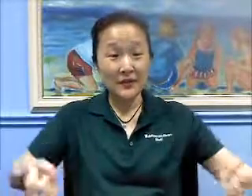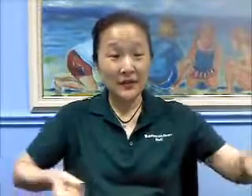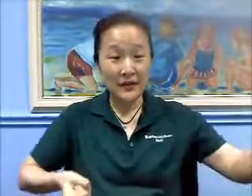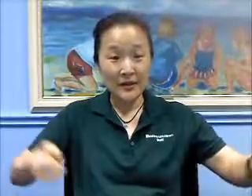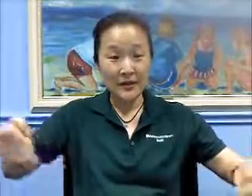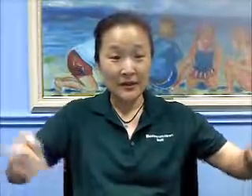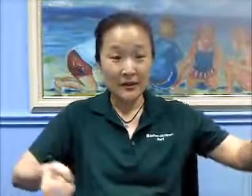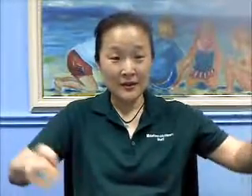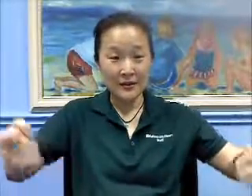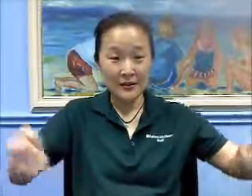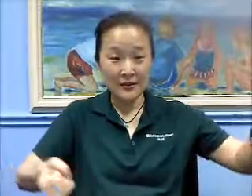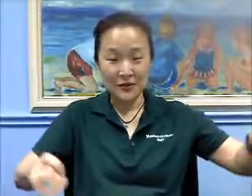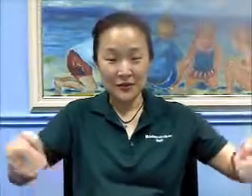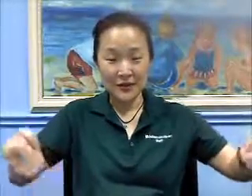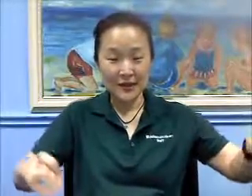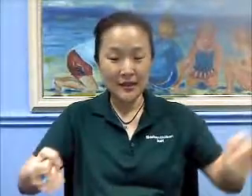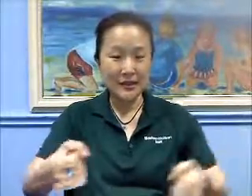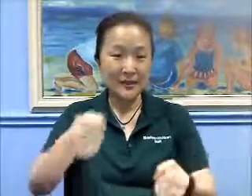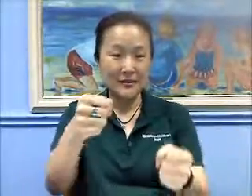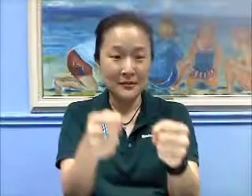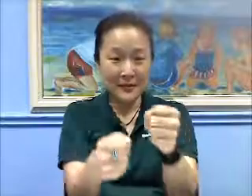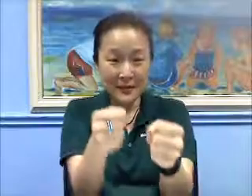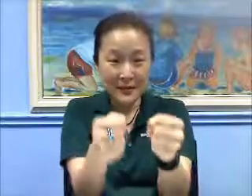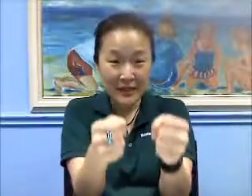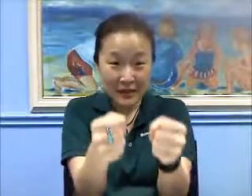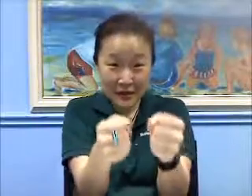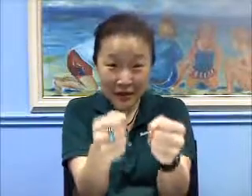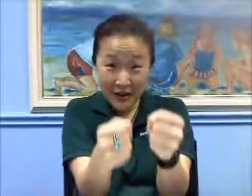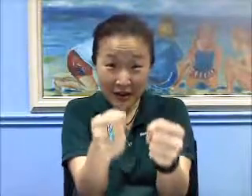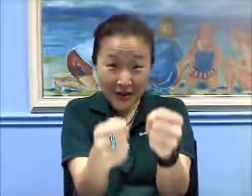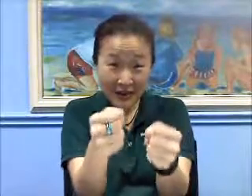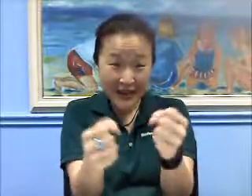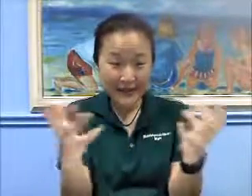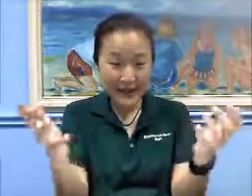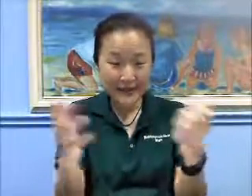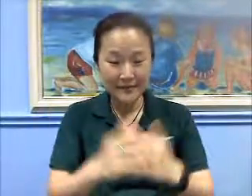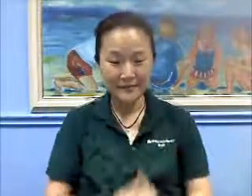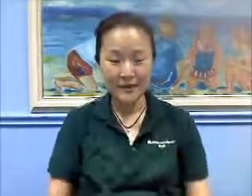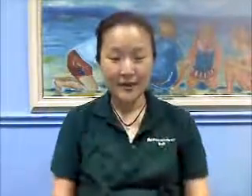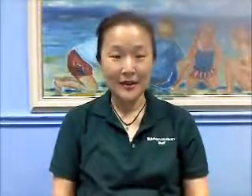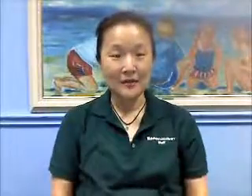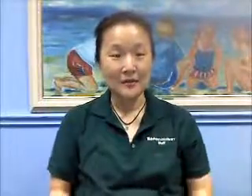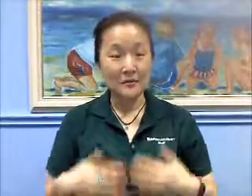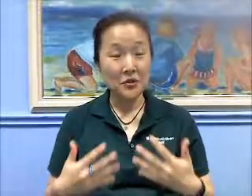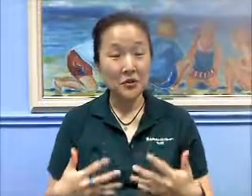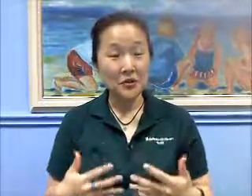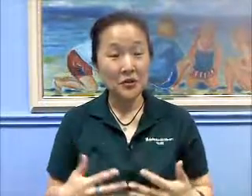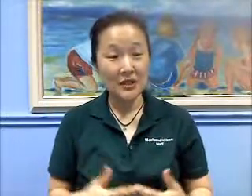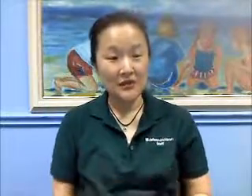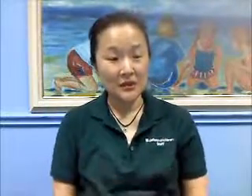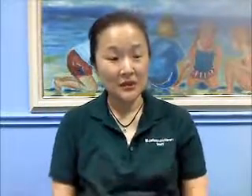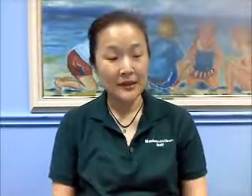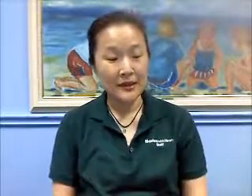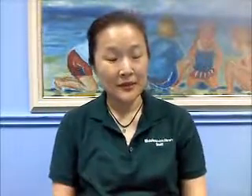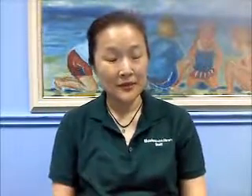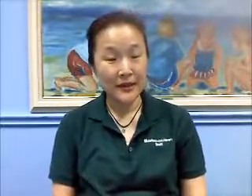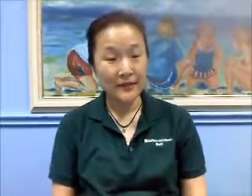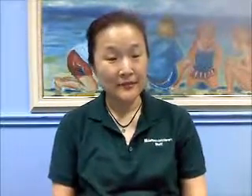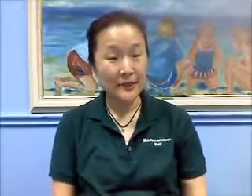you're driving a big car, you can go like this, or an itty-bitty clown car, like that. So those are the words for lesson 3.